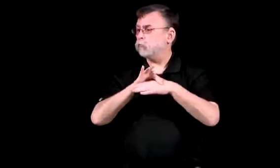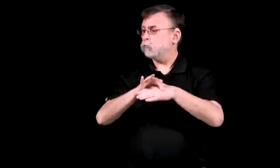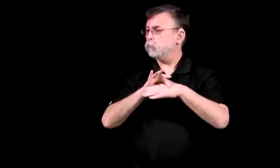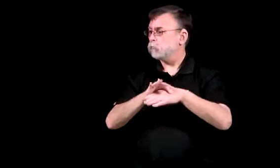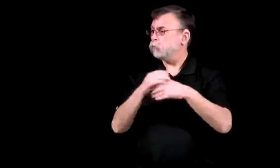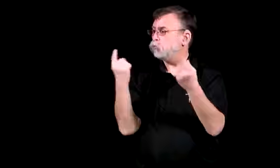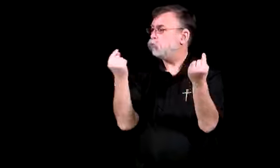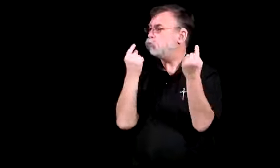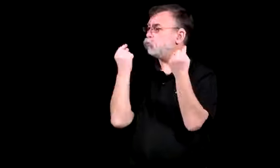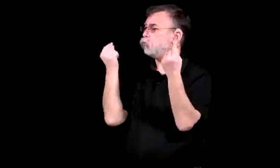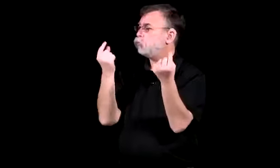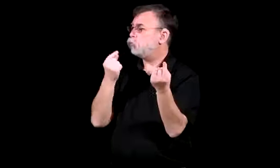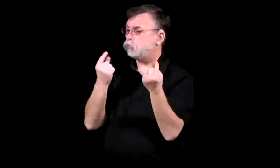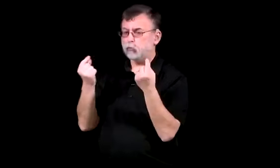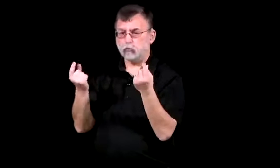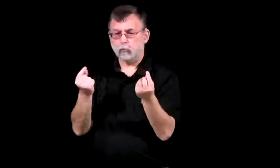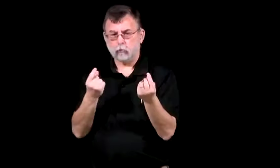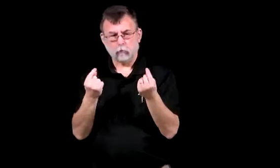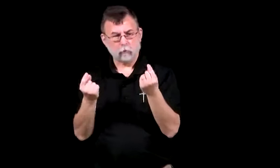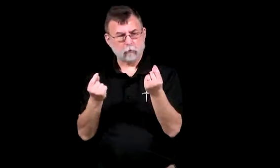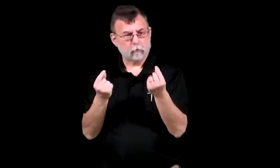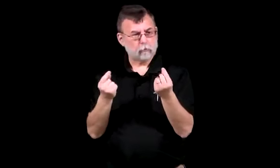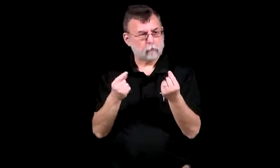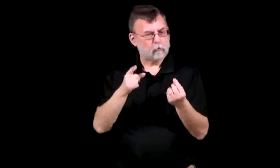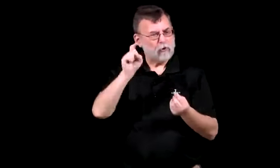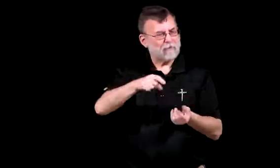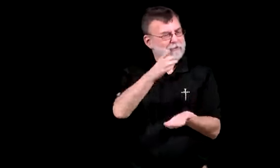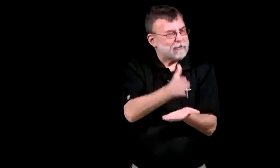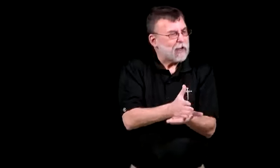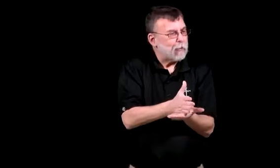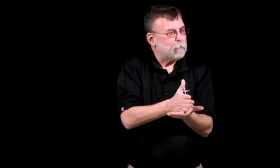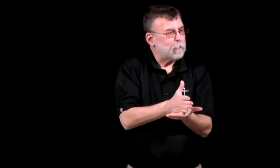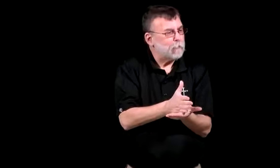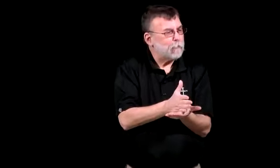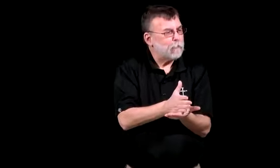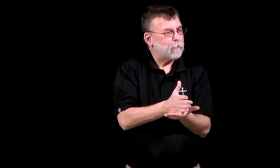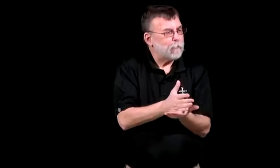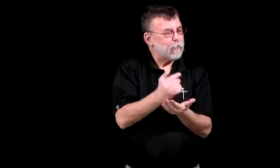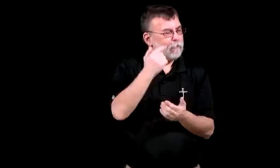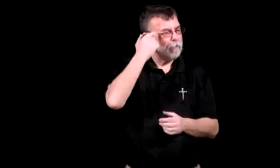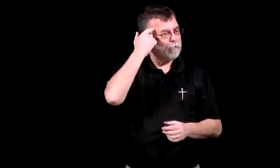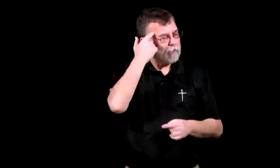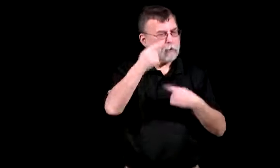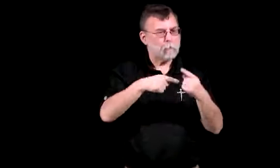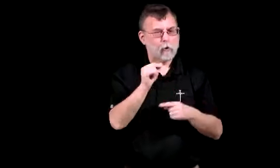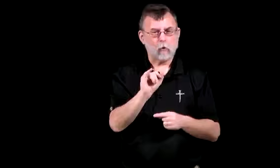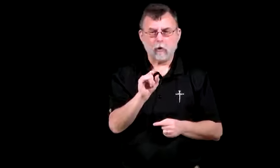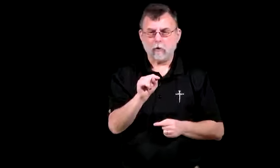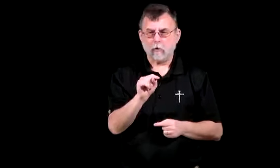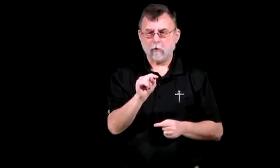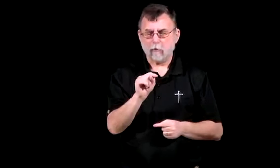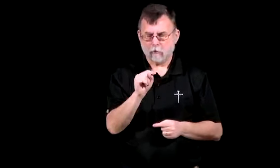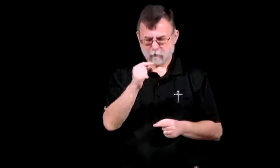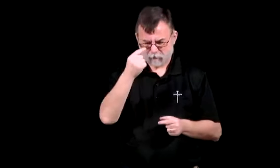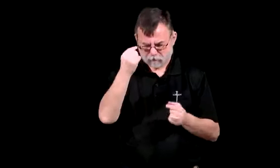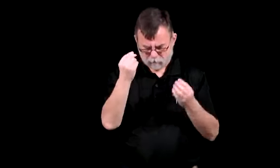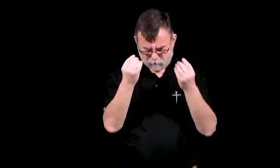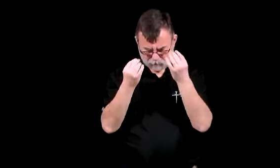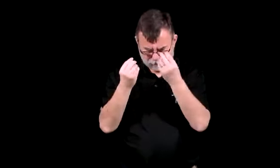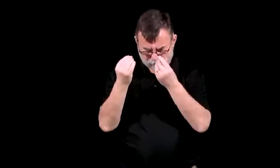daily lives and do our stuff that we need to get done. And stop remembering that, or stop thinking about it. It doesn't